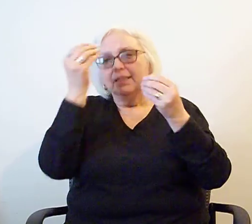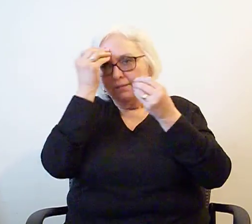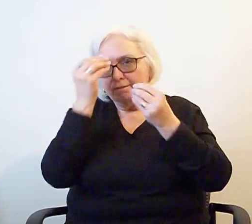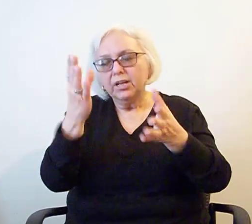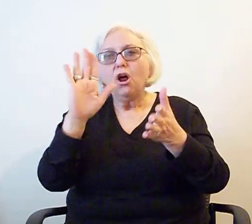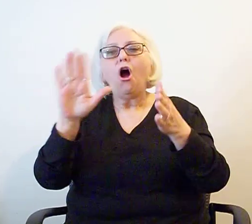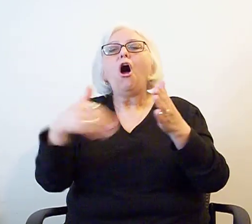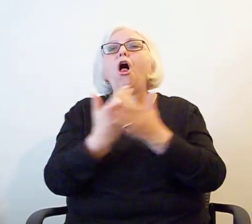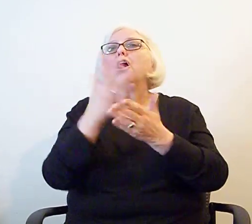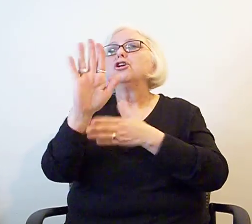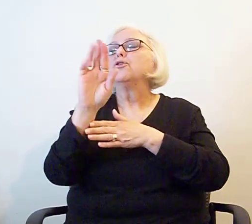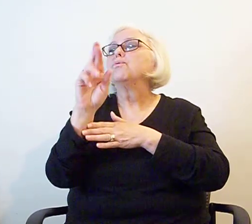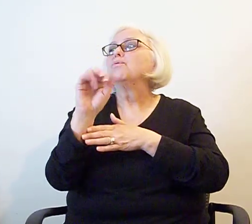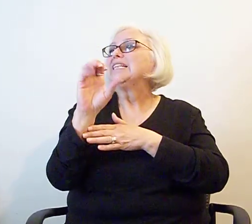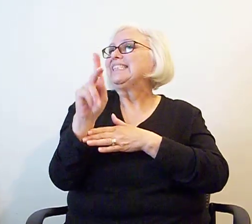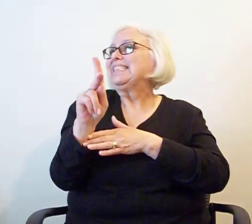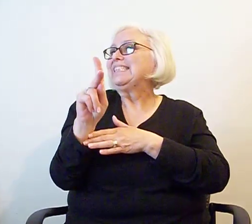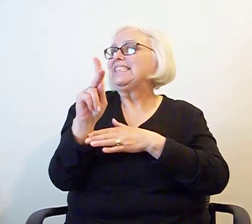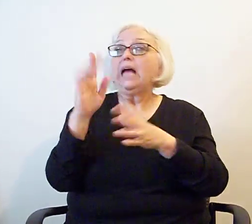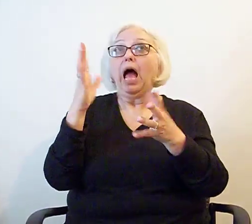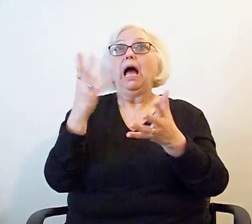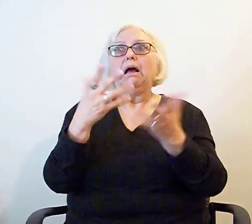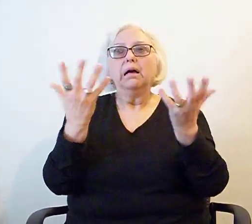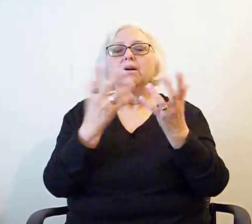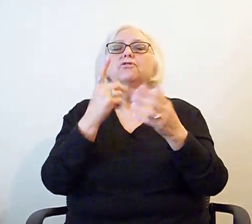risks of treatment and services.